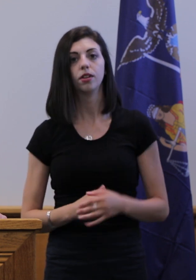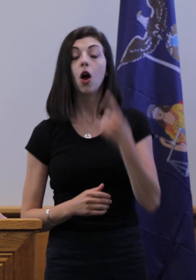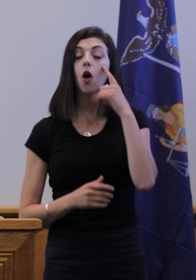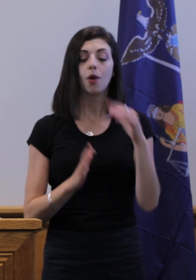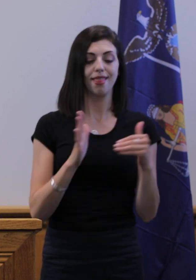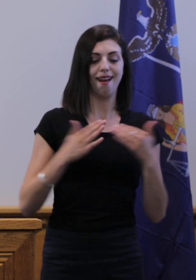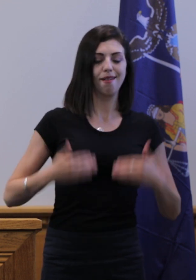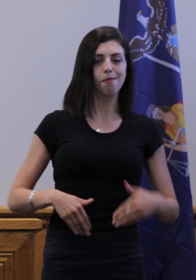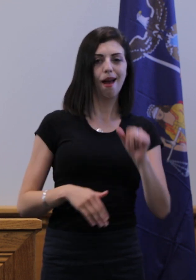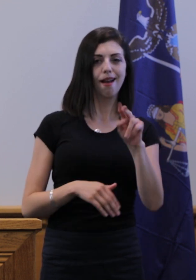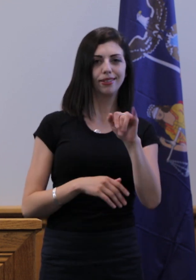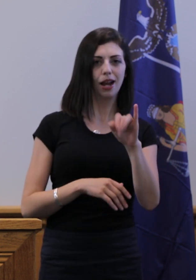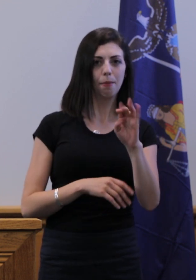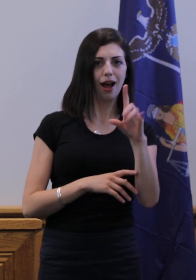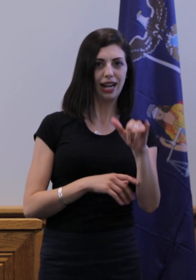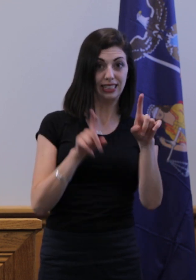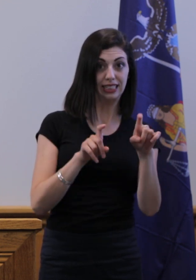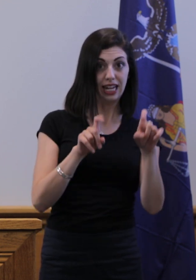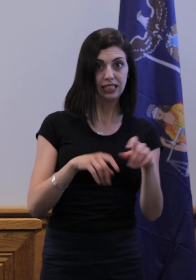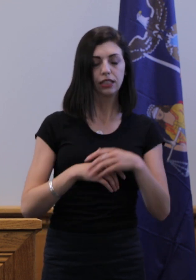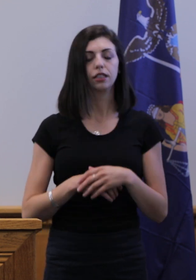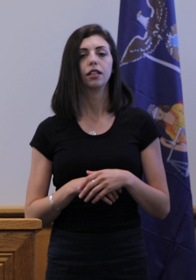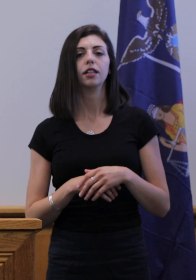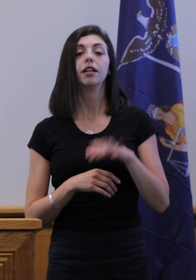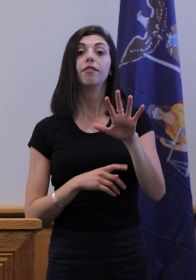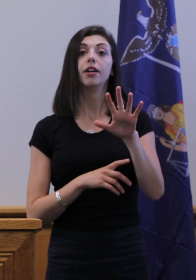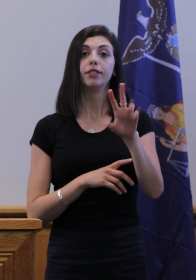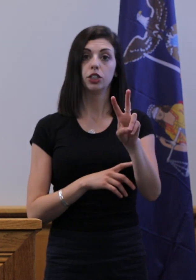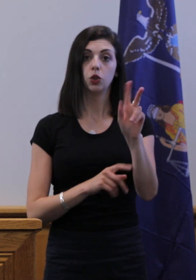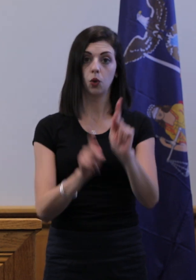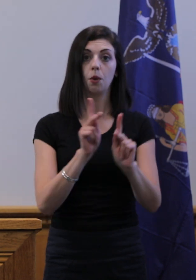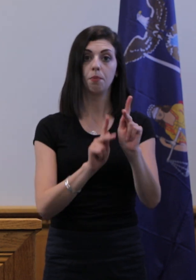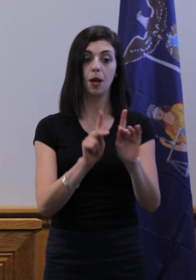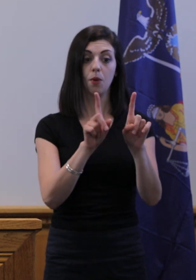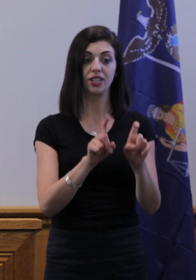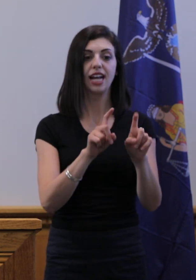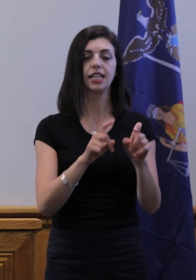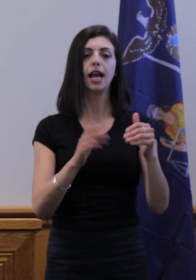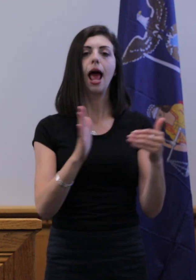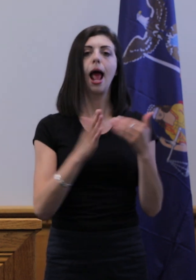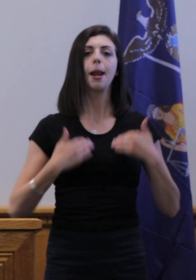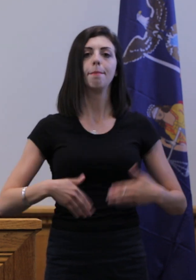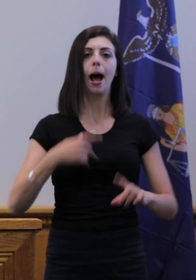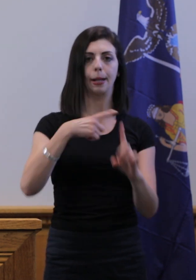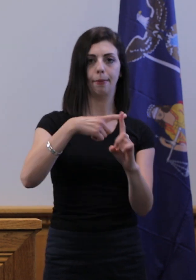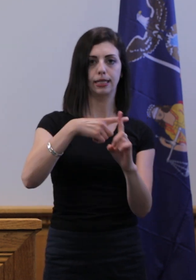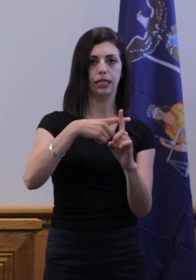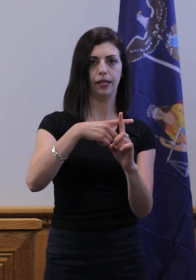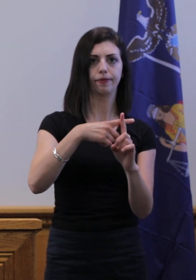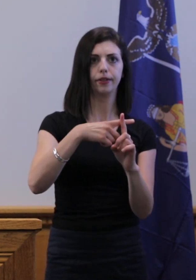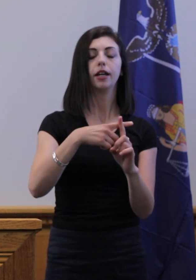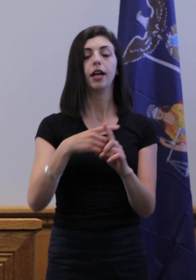antibody testing, we've had 52 residents test antibody positive and